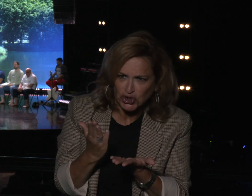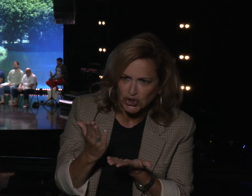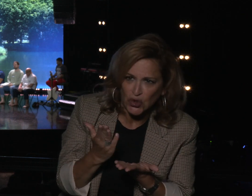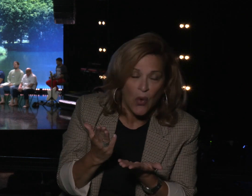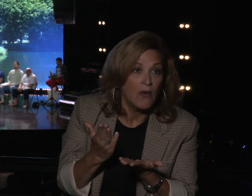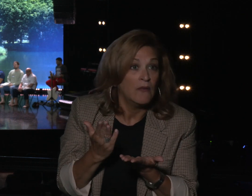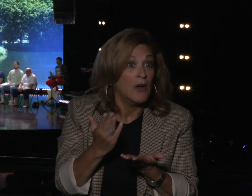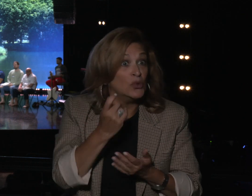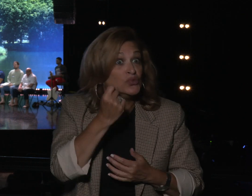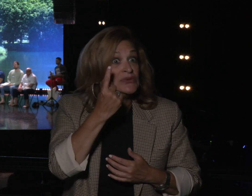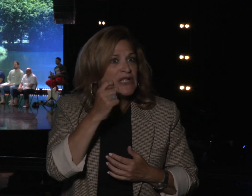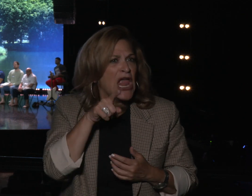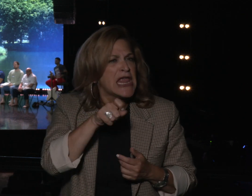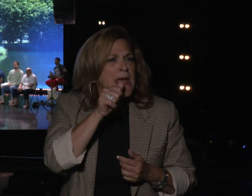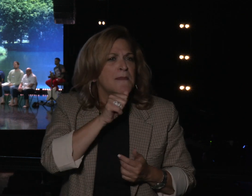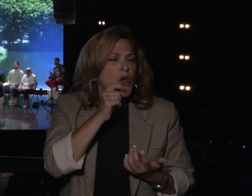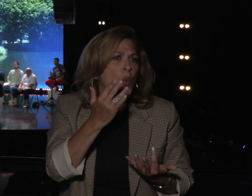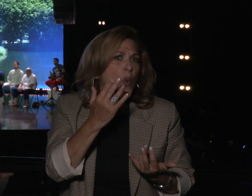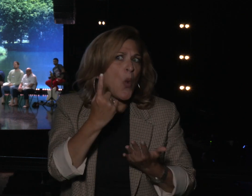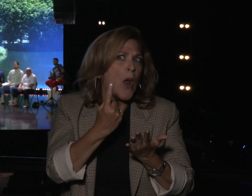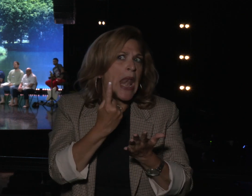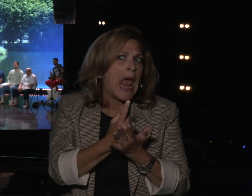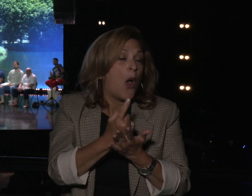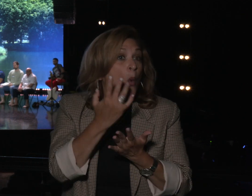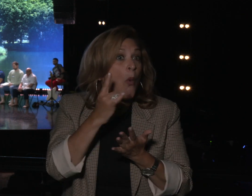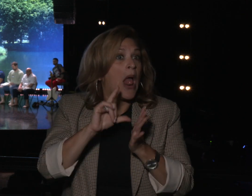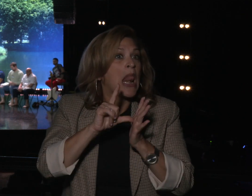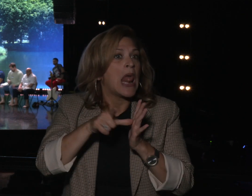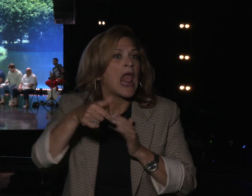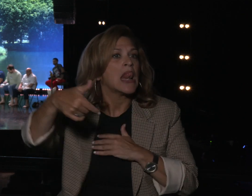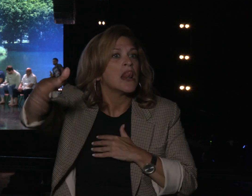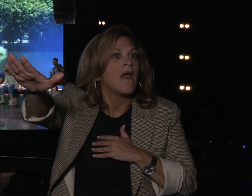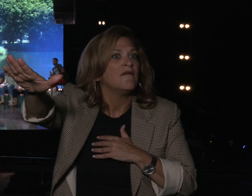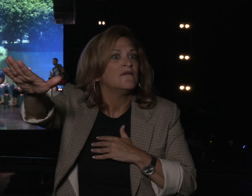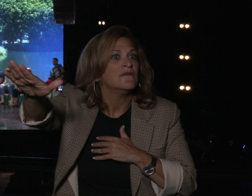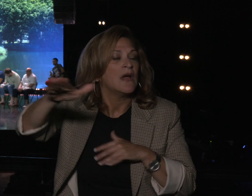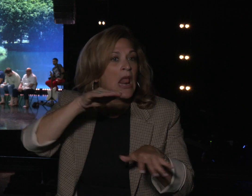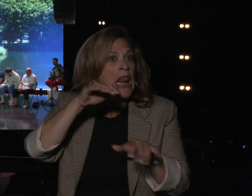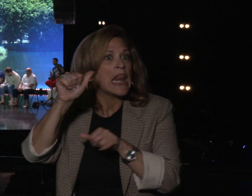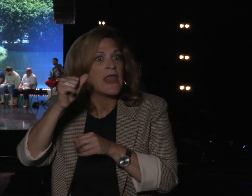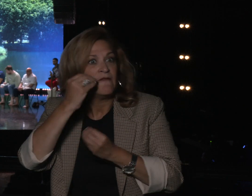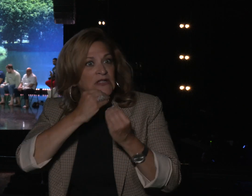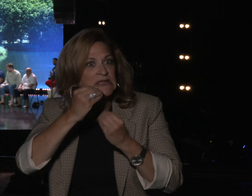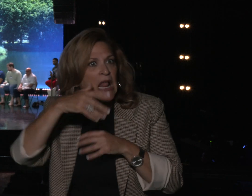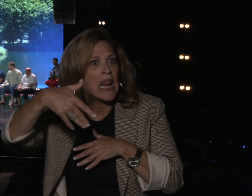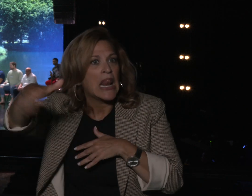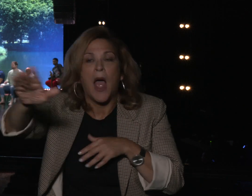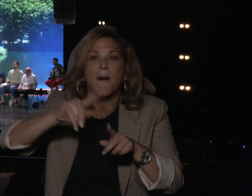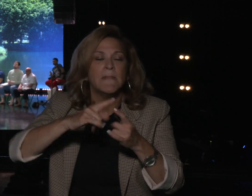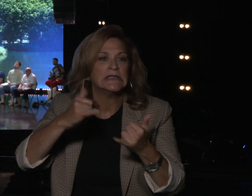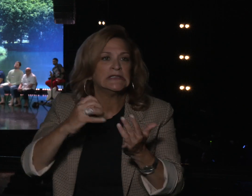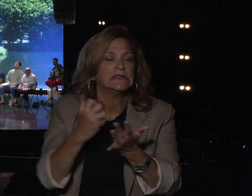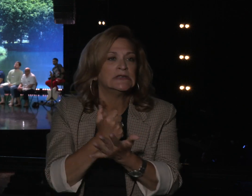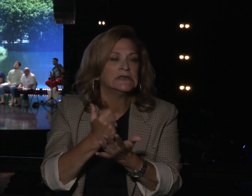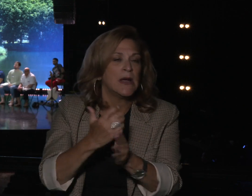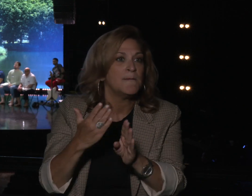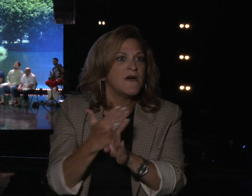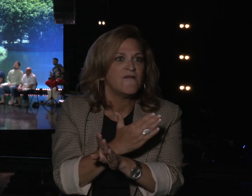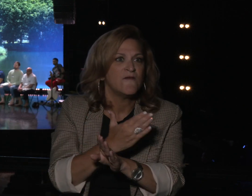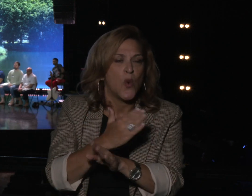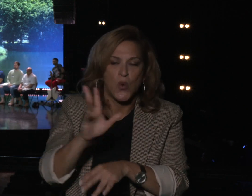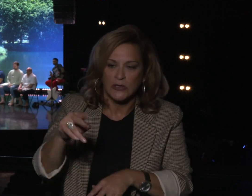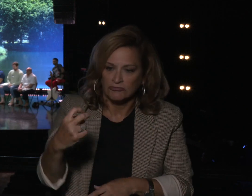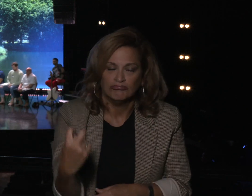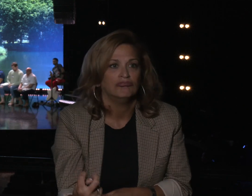Judas actually leaves the dinner early. He could have waited an hour, yet he's like, nope, I'm gonna still serve Judas, because